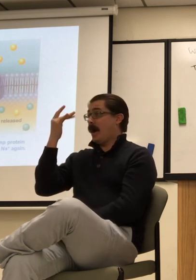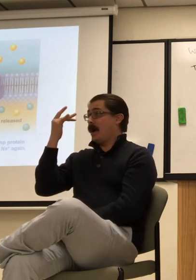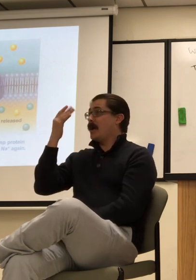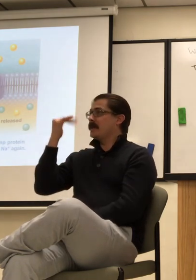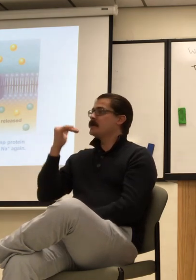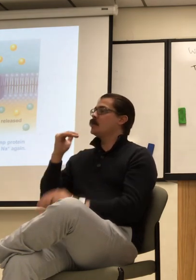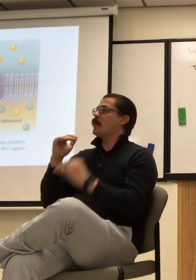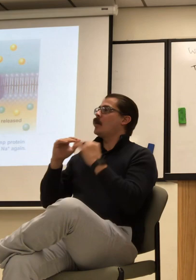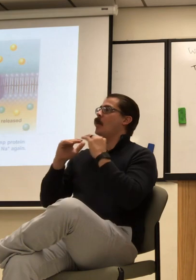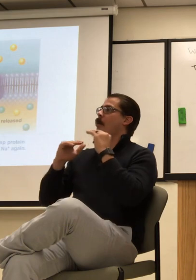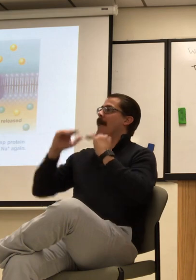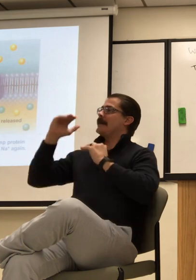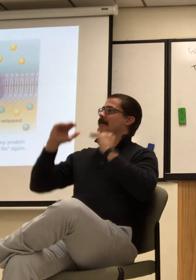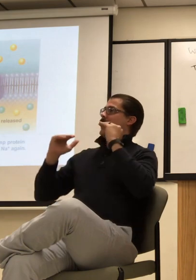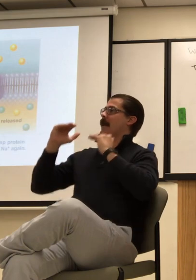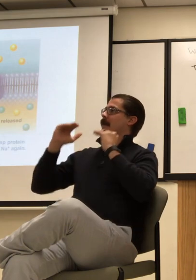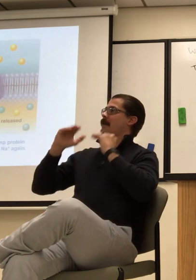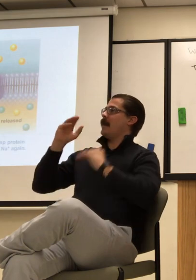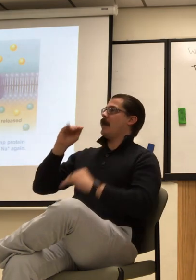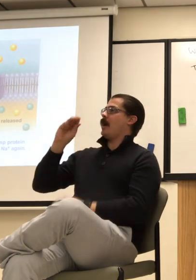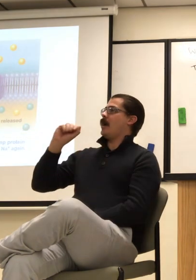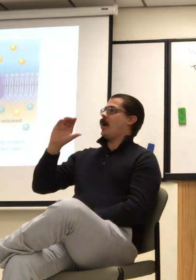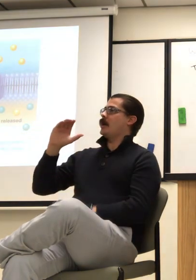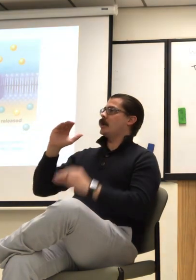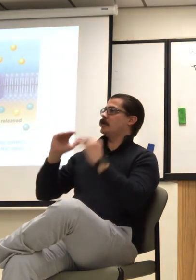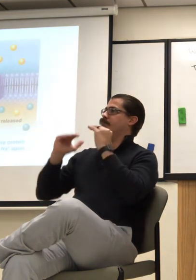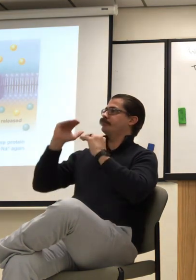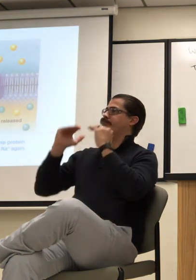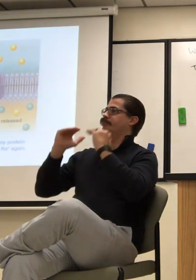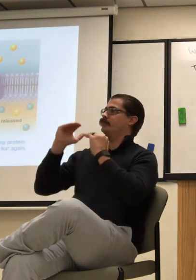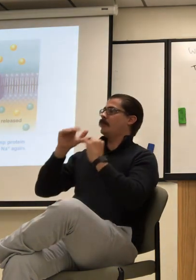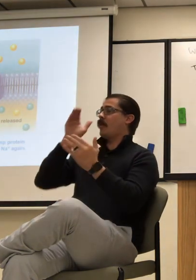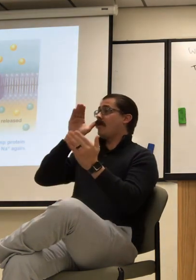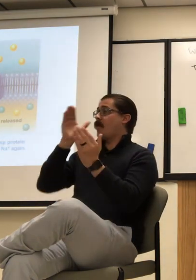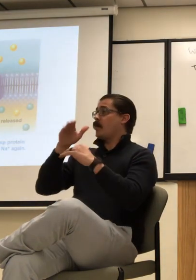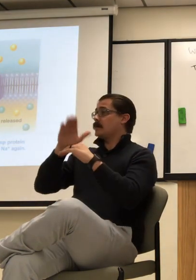want to maintain the ionic gradient. Let's focus on sodium.